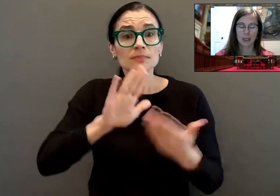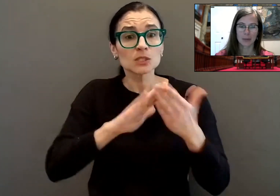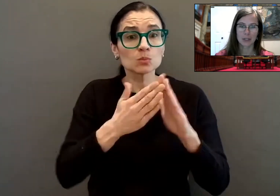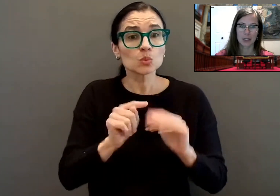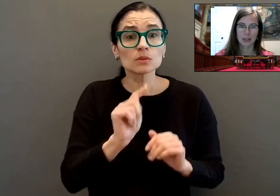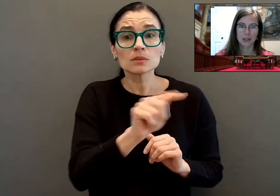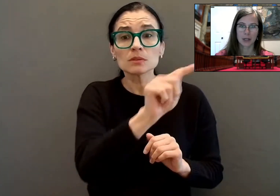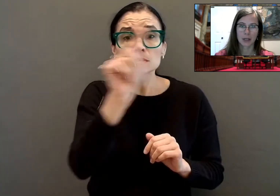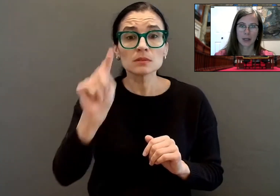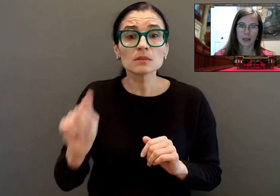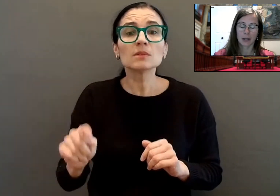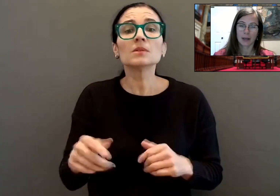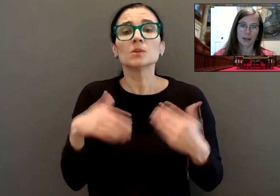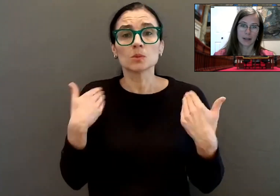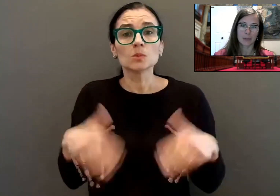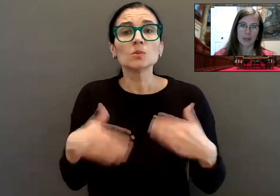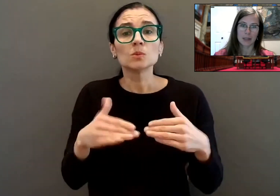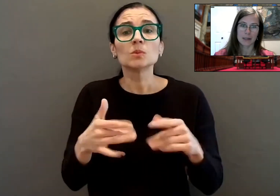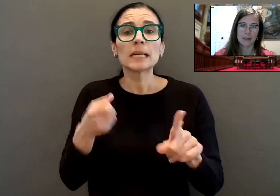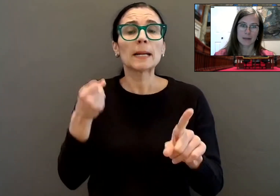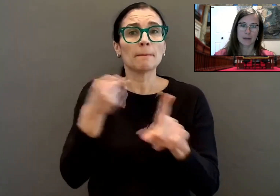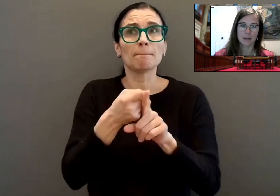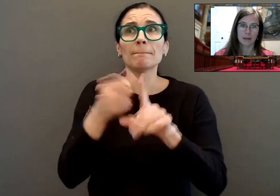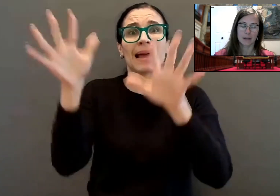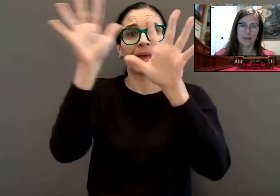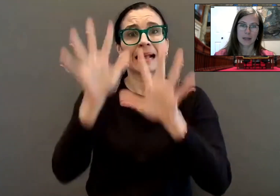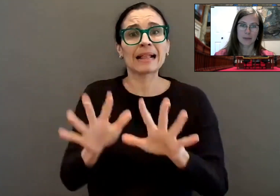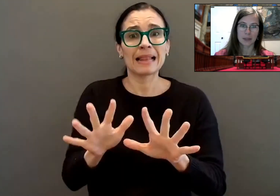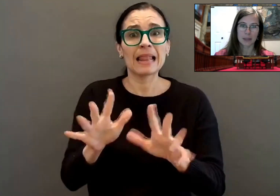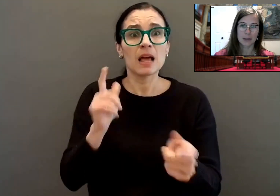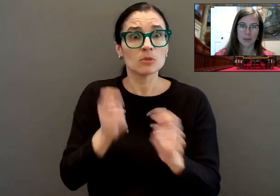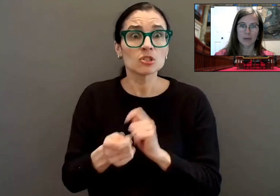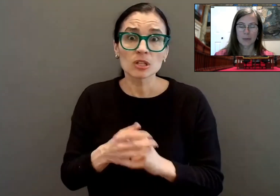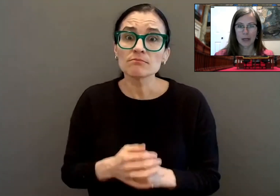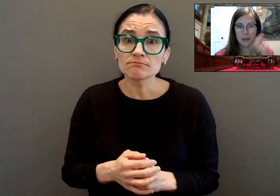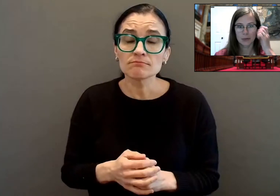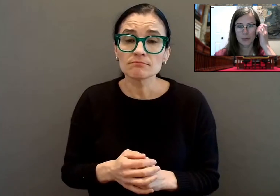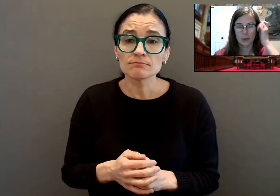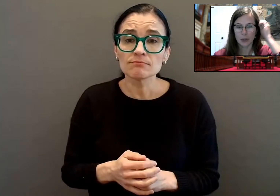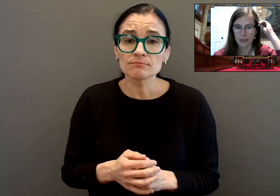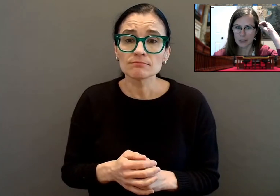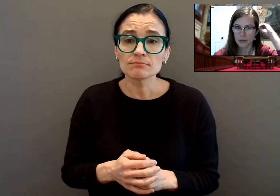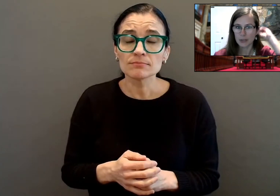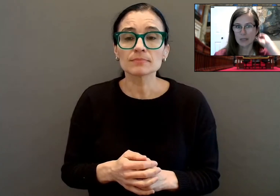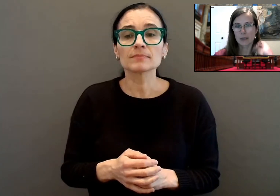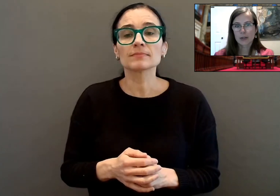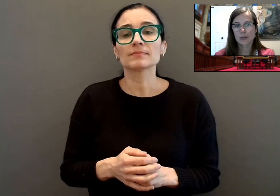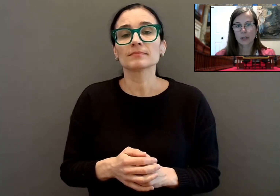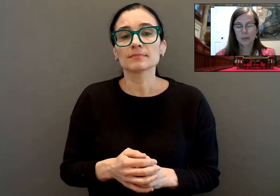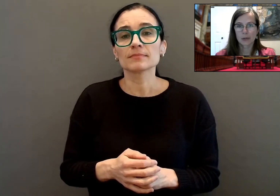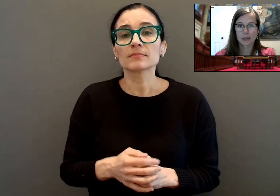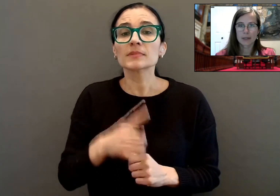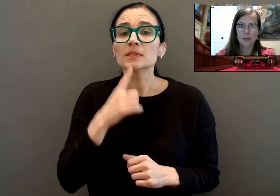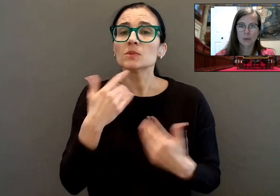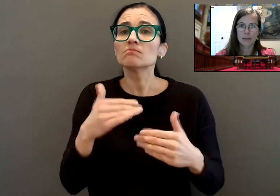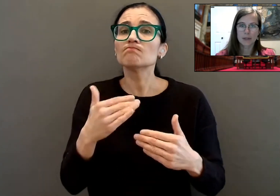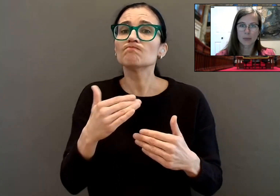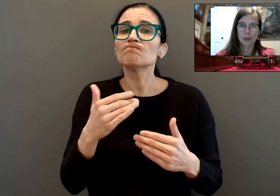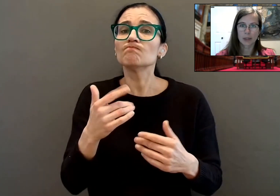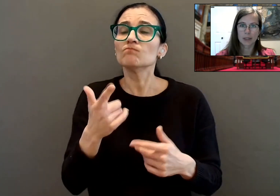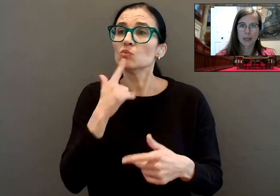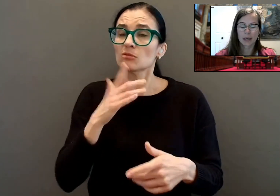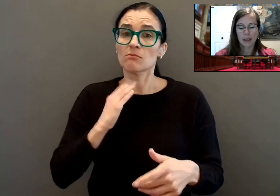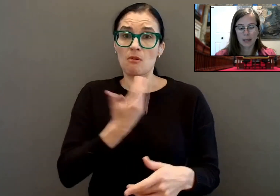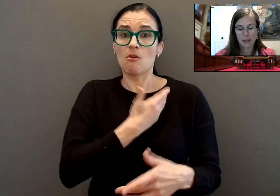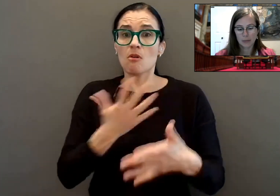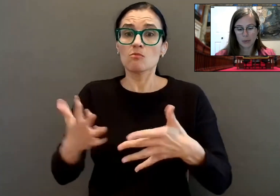from climate change. It's definitely top of mind for our ministry to make sure that communities are well